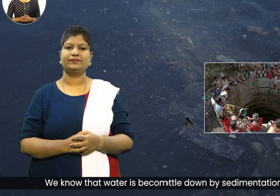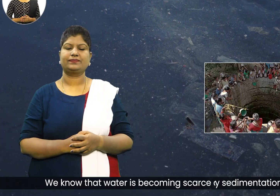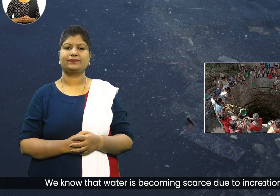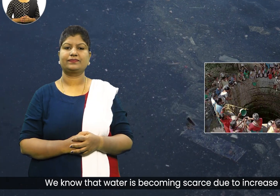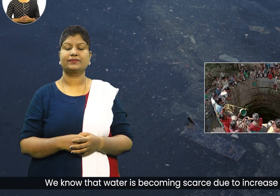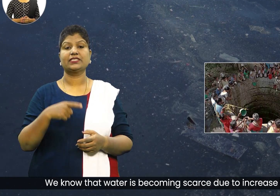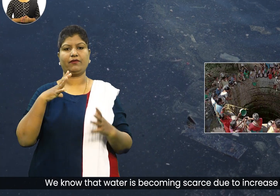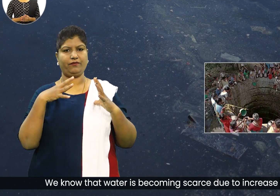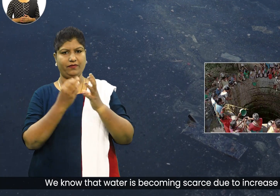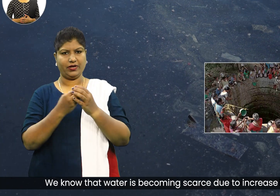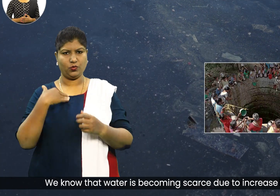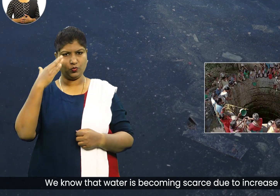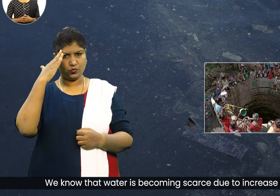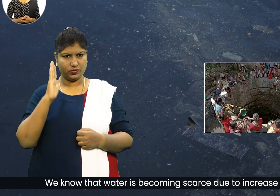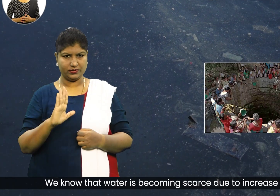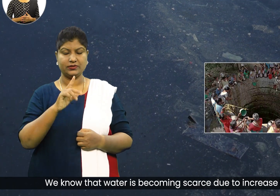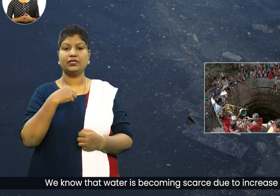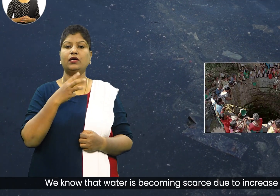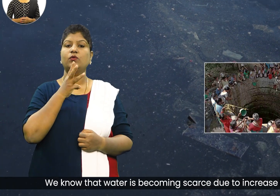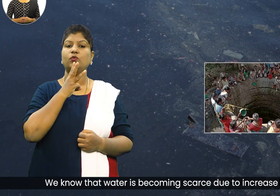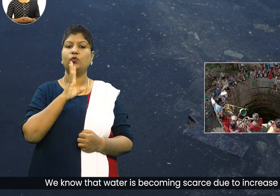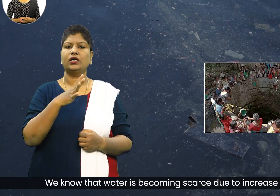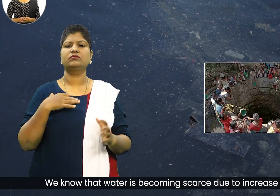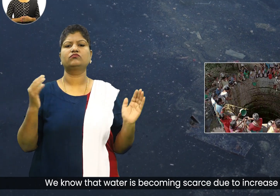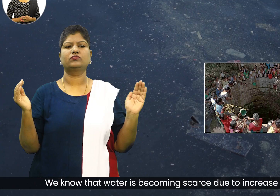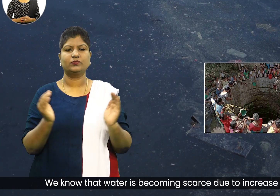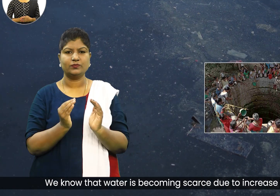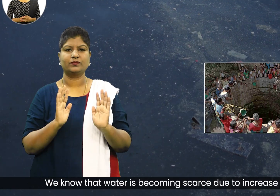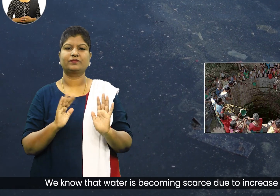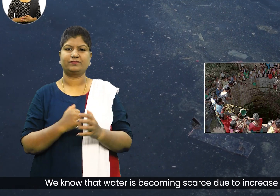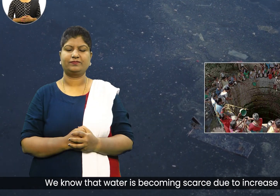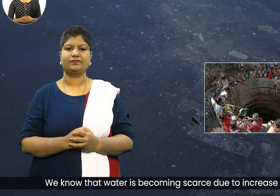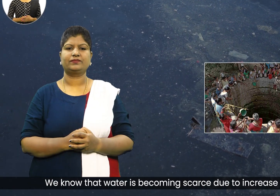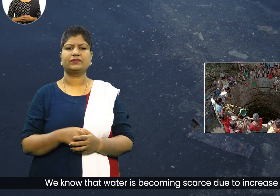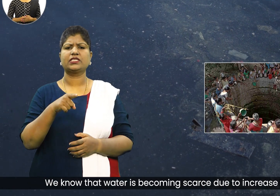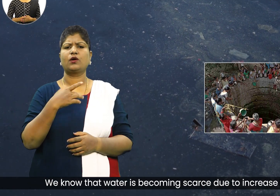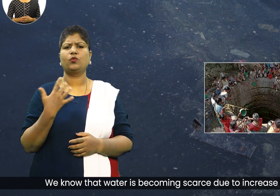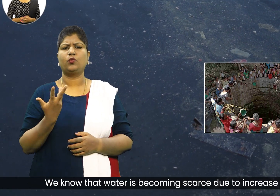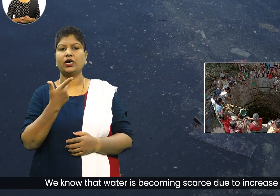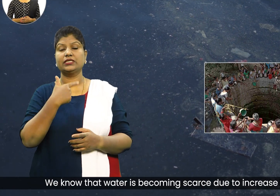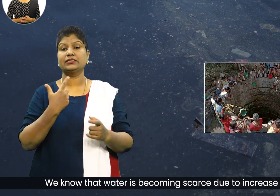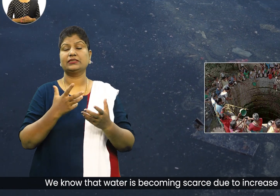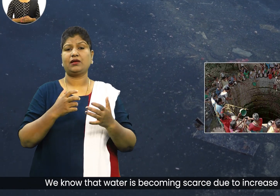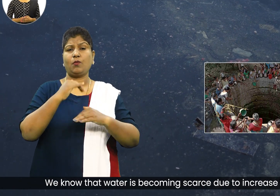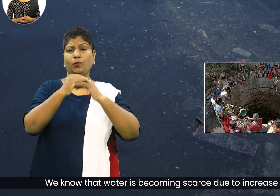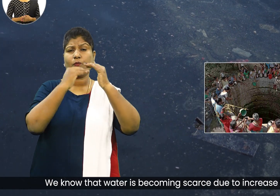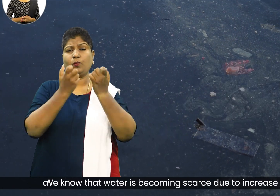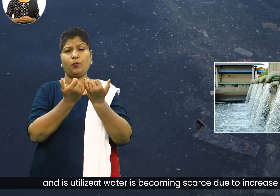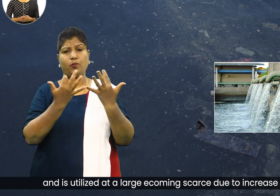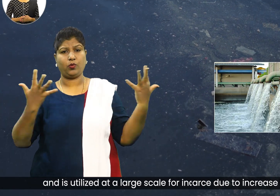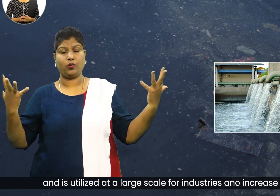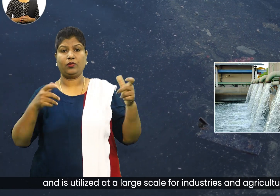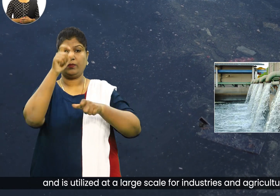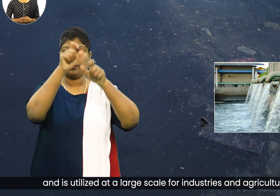We know that water is becoming scarce due to increase in population